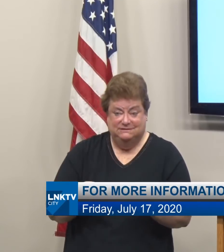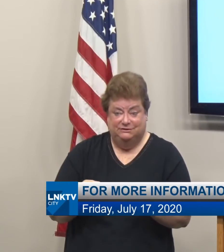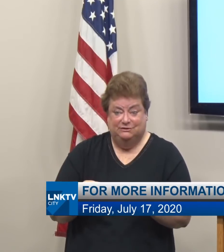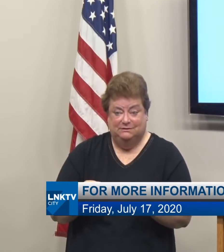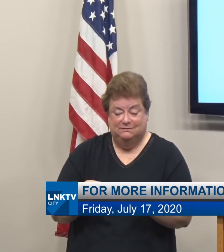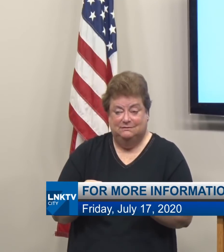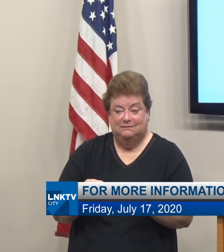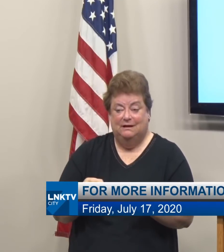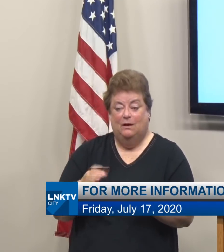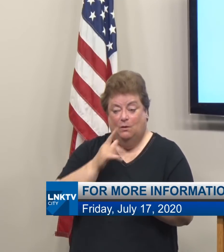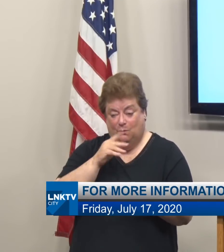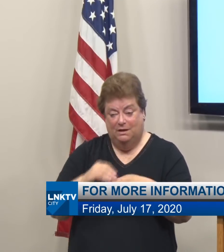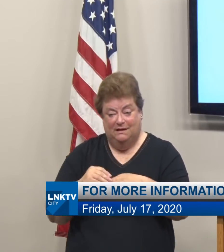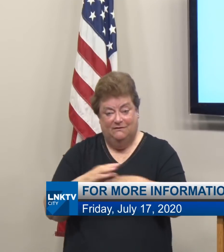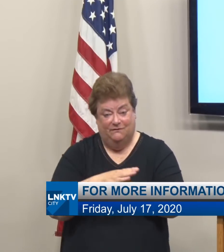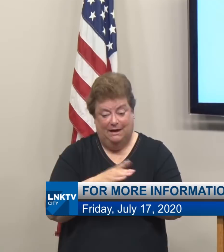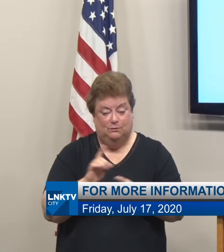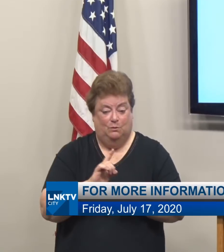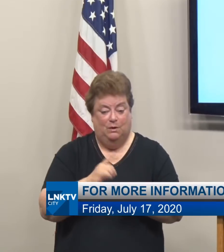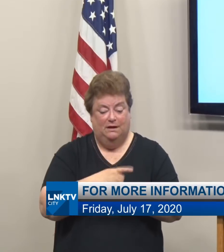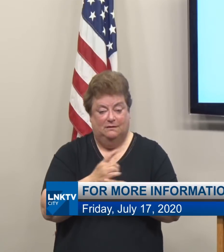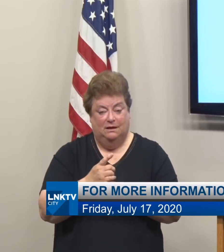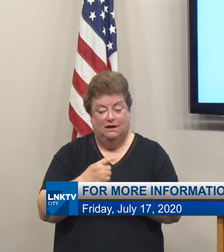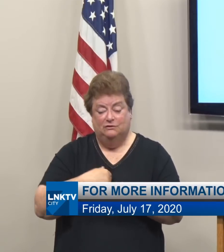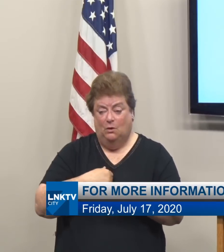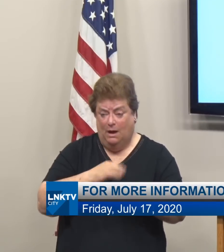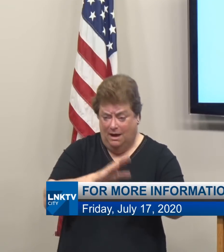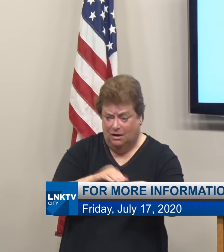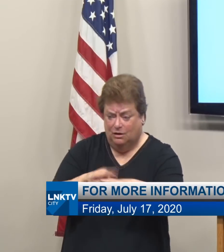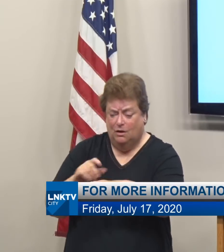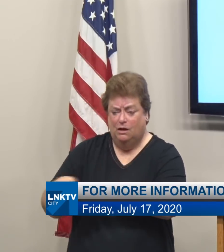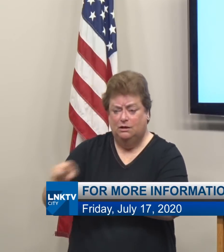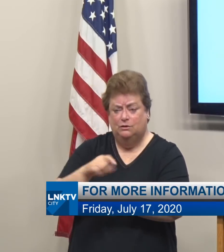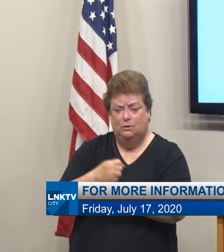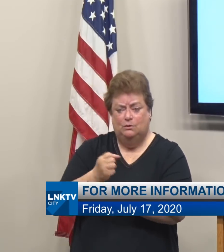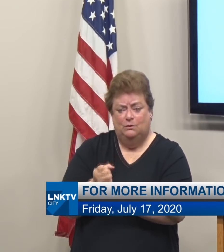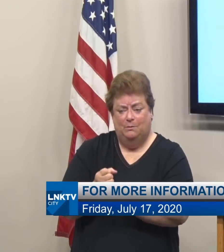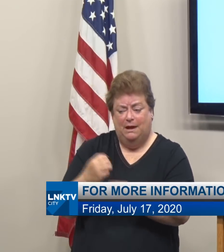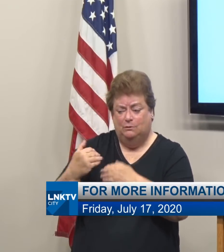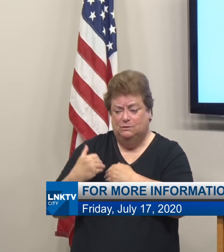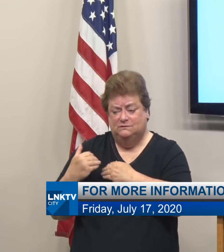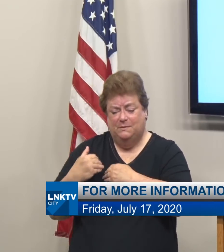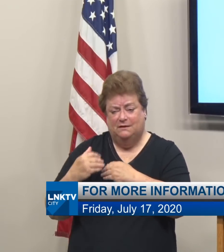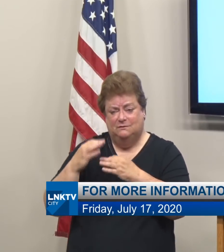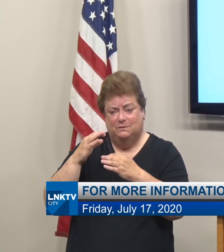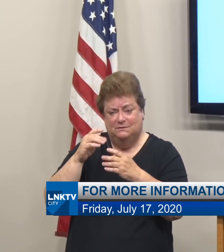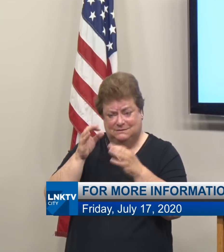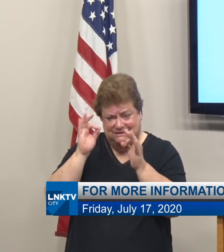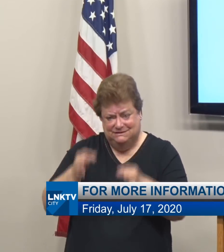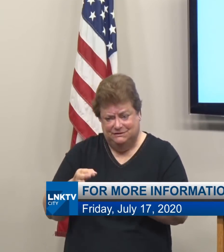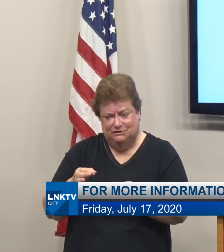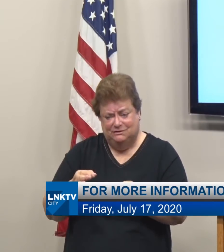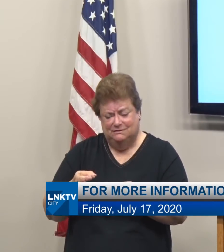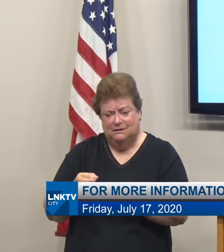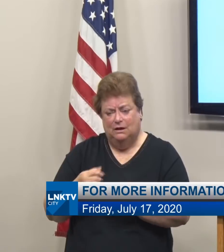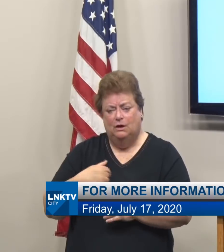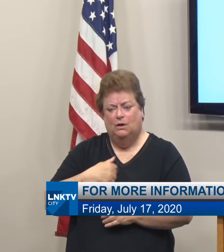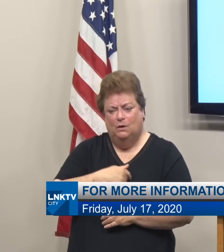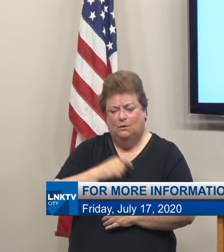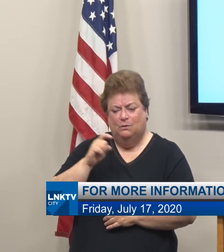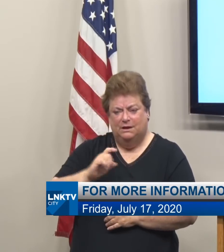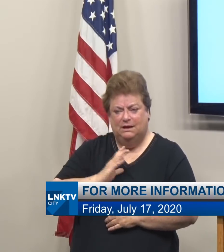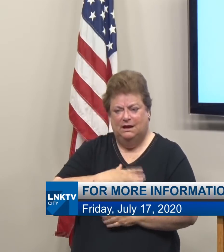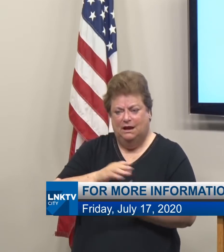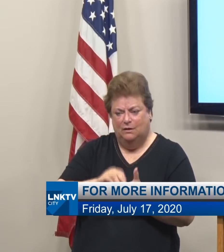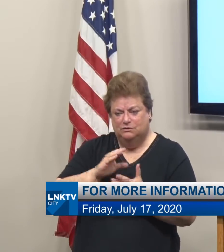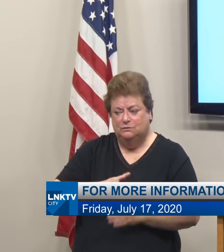community. And like others, I would call on everyone to make responsible choices over these next several weeks. Getting our students back